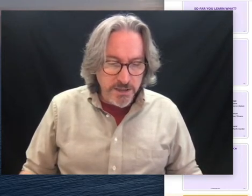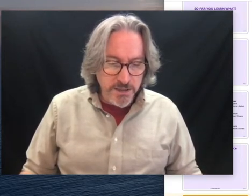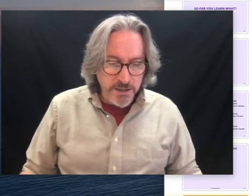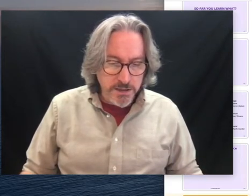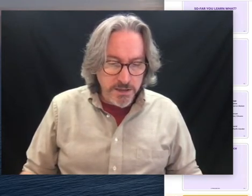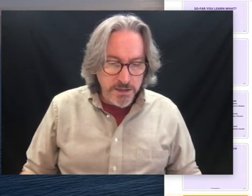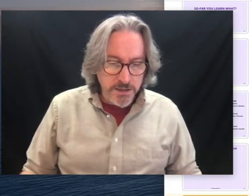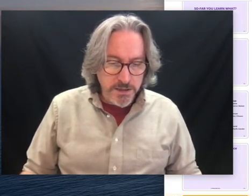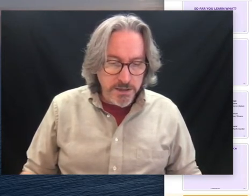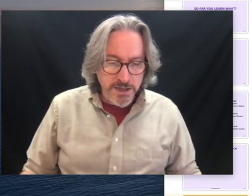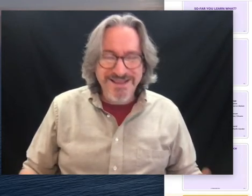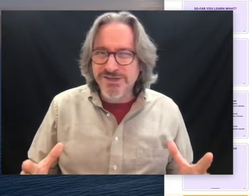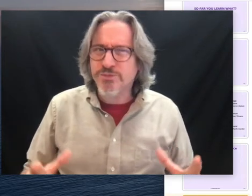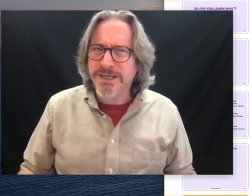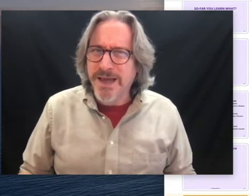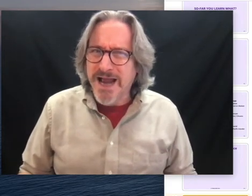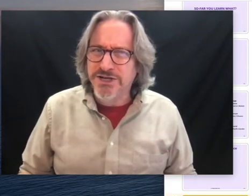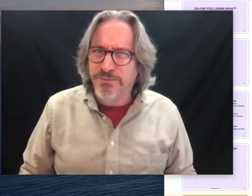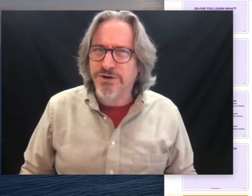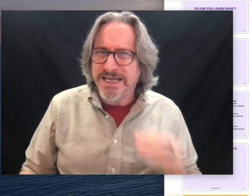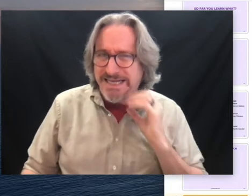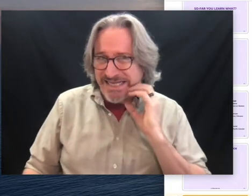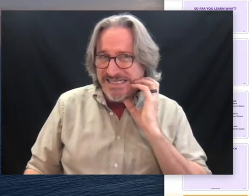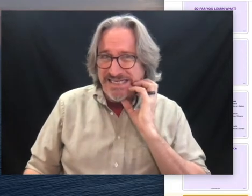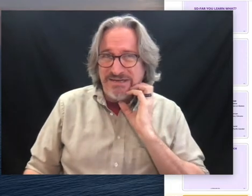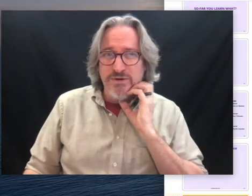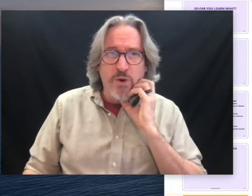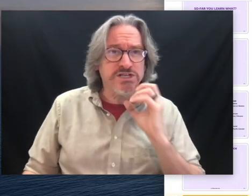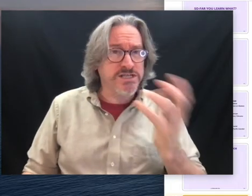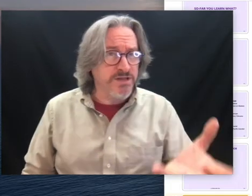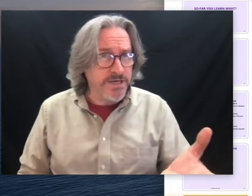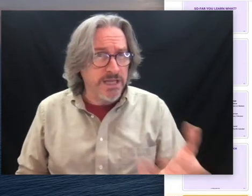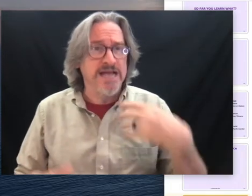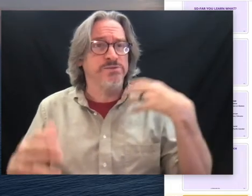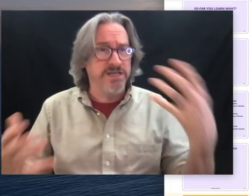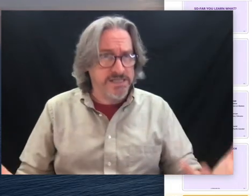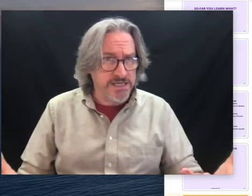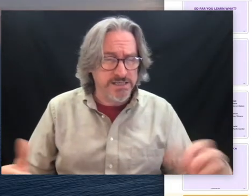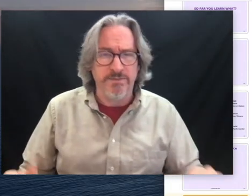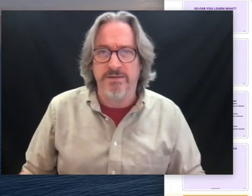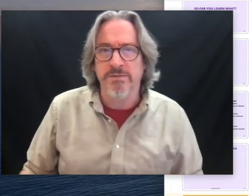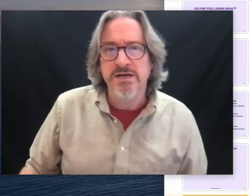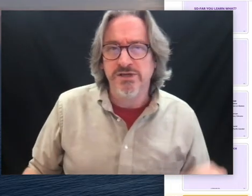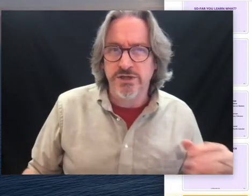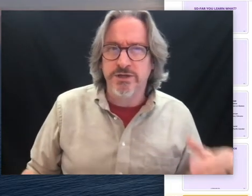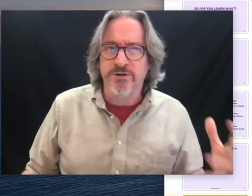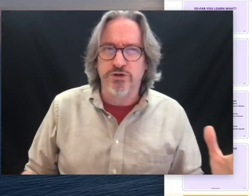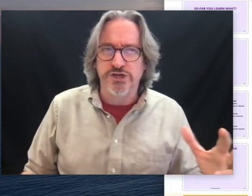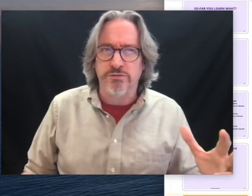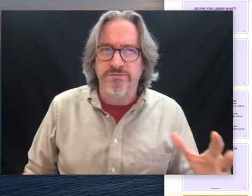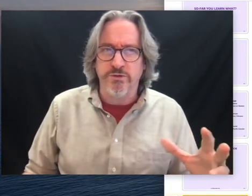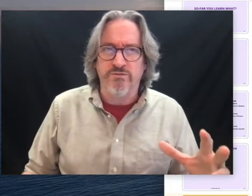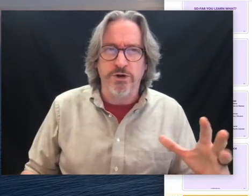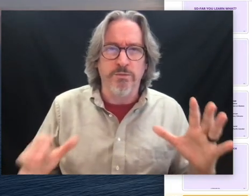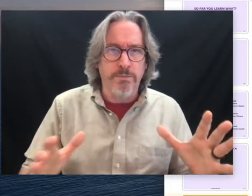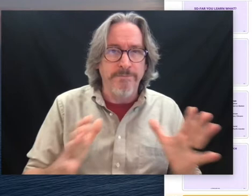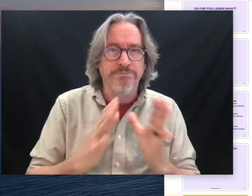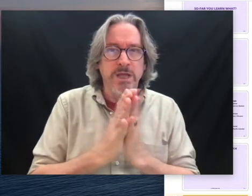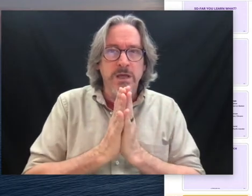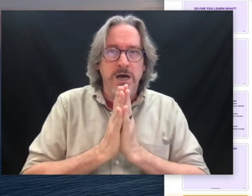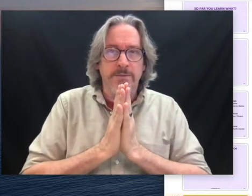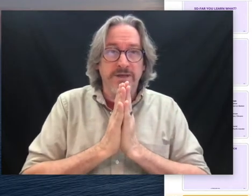These are really actually pretty easy. We watched some of them in class. We discussed some of them. So this should be just a review for you.